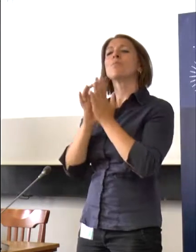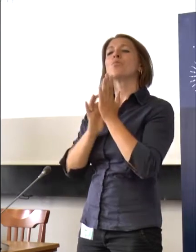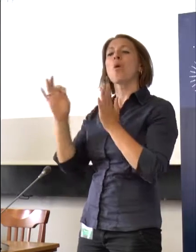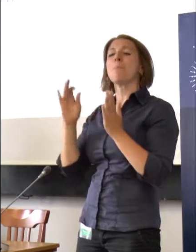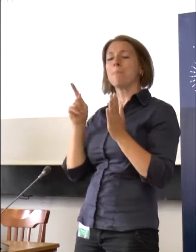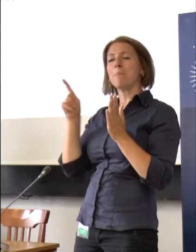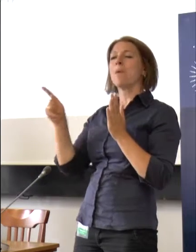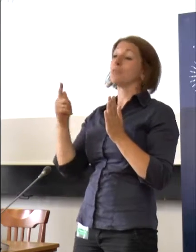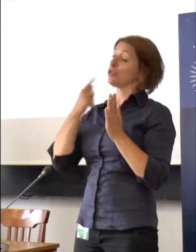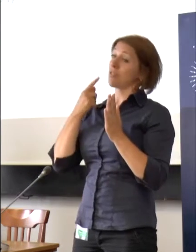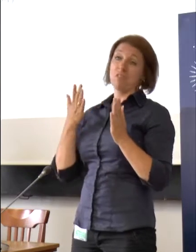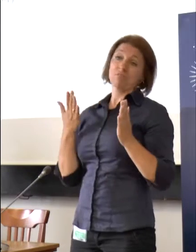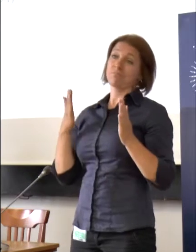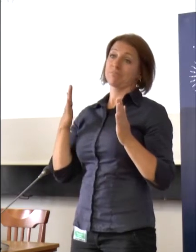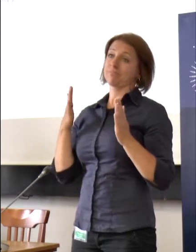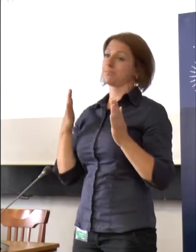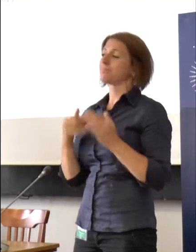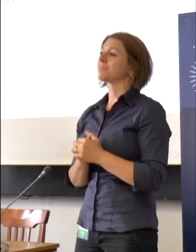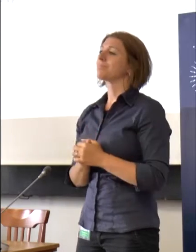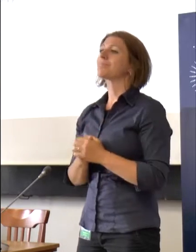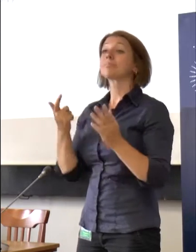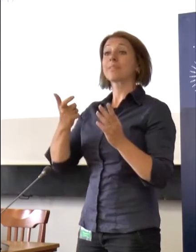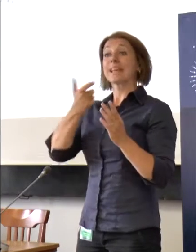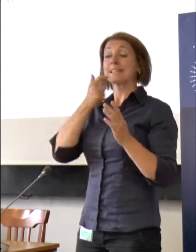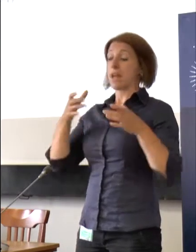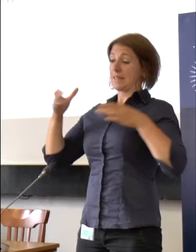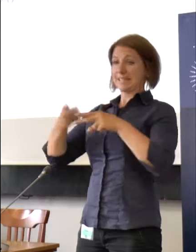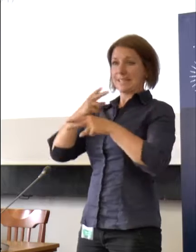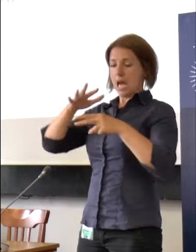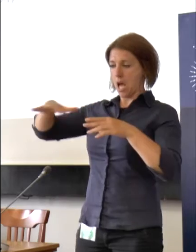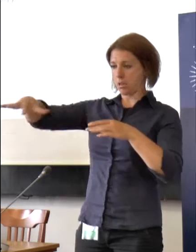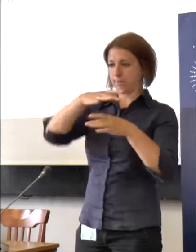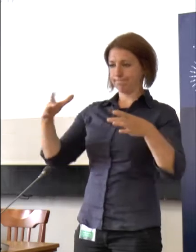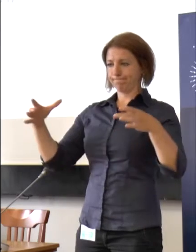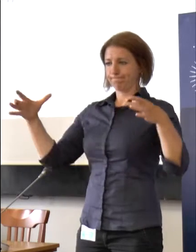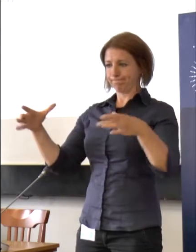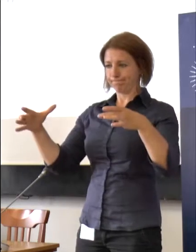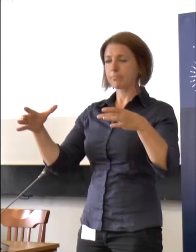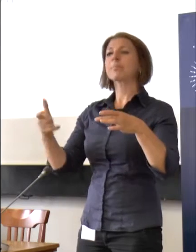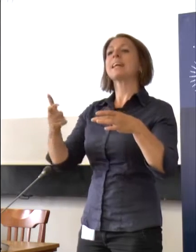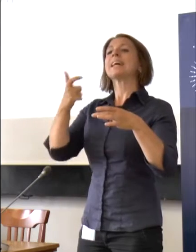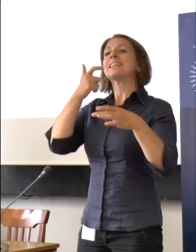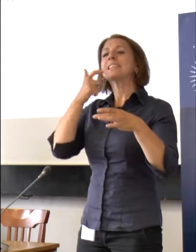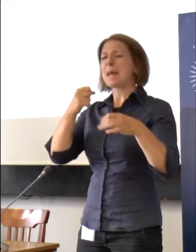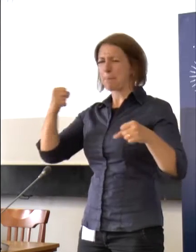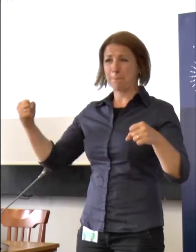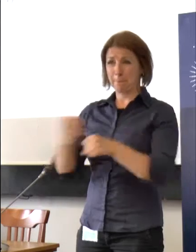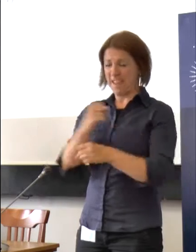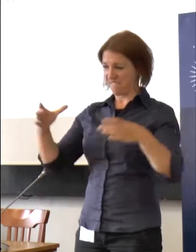et indivisible dans son langage. So this French uniformity policy has